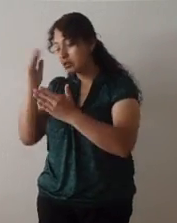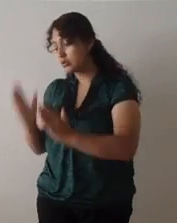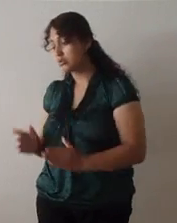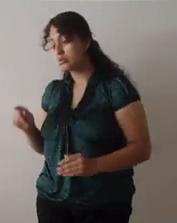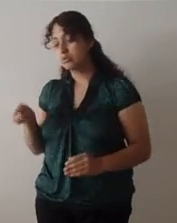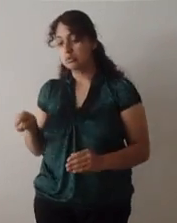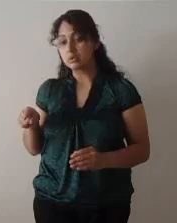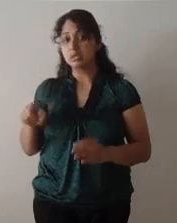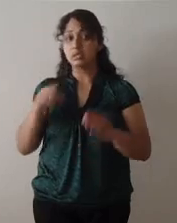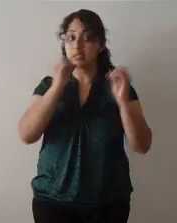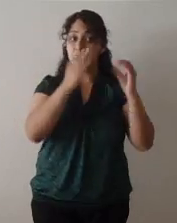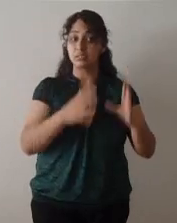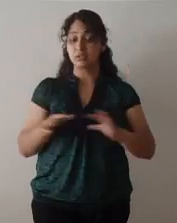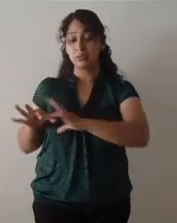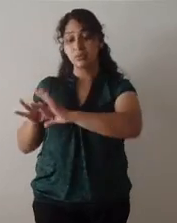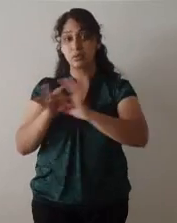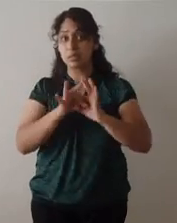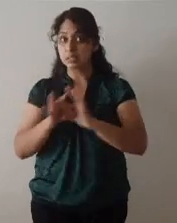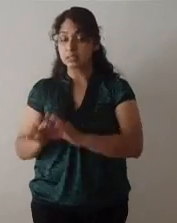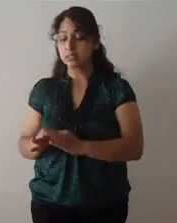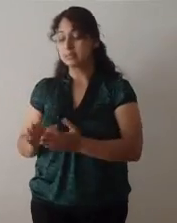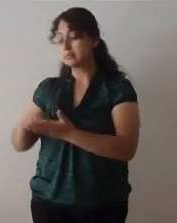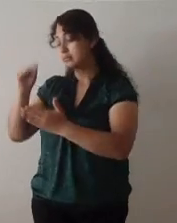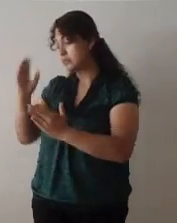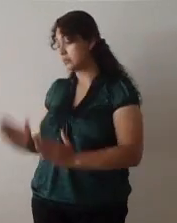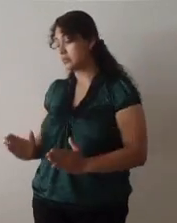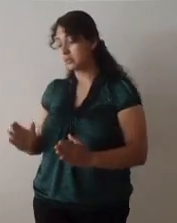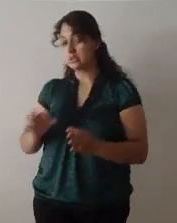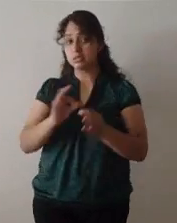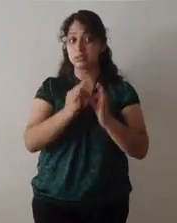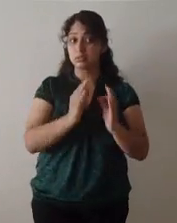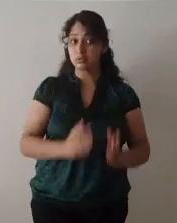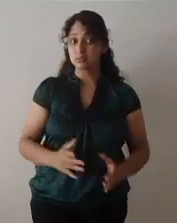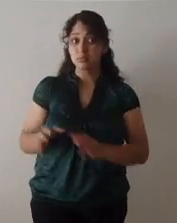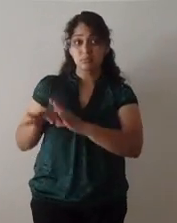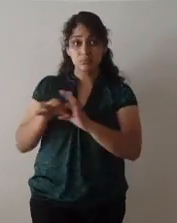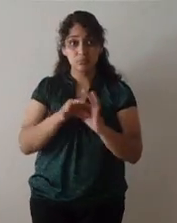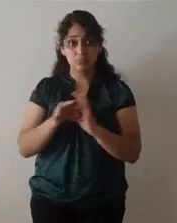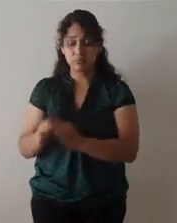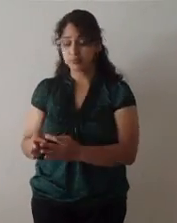teacher-student-interpreter relationships; and the broader category of relationships that exist within educational communities.